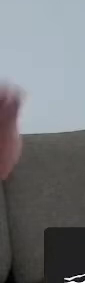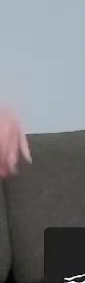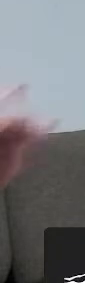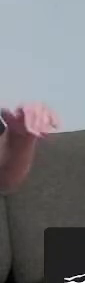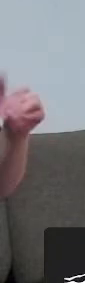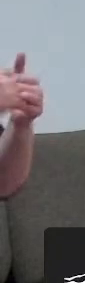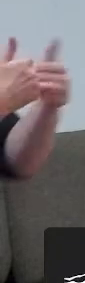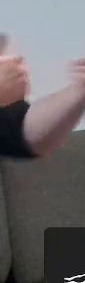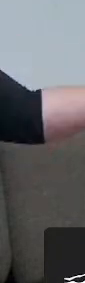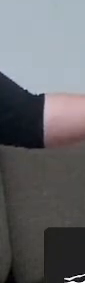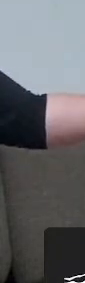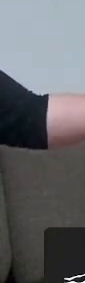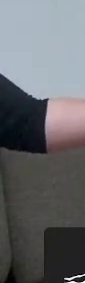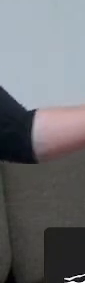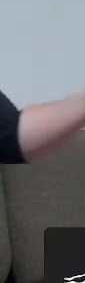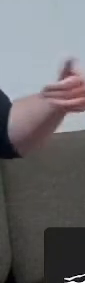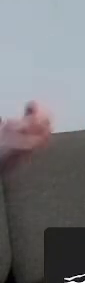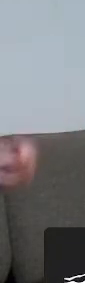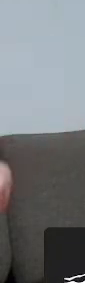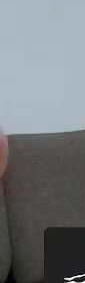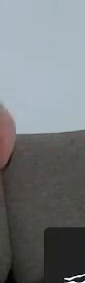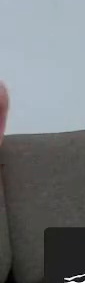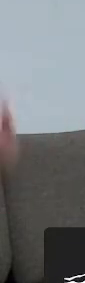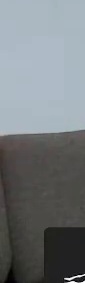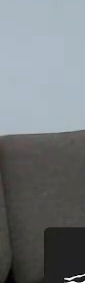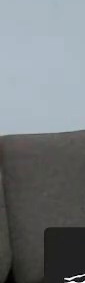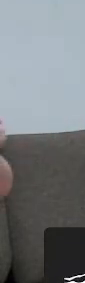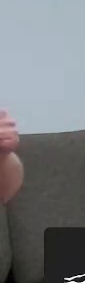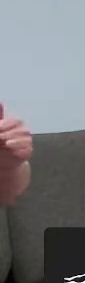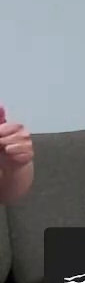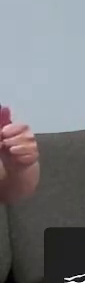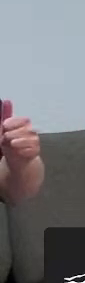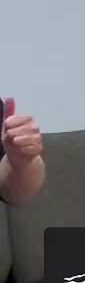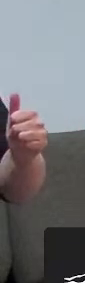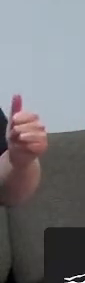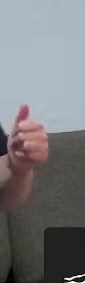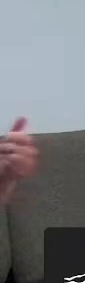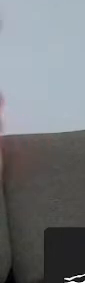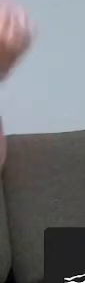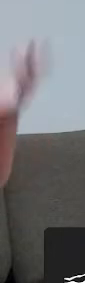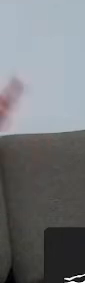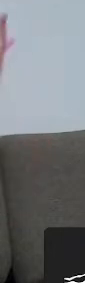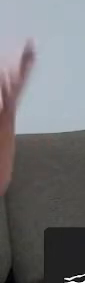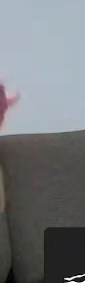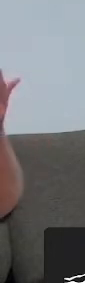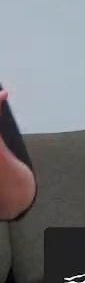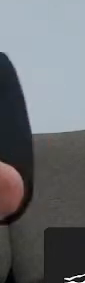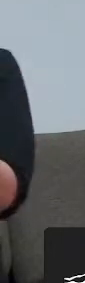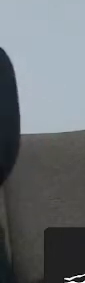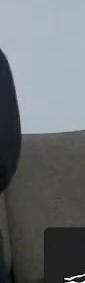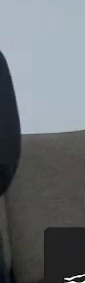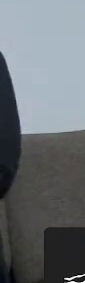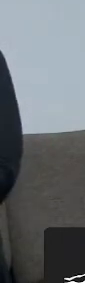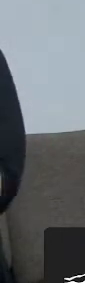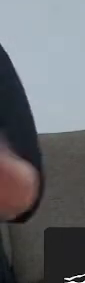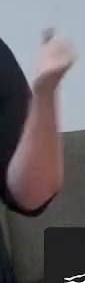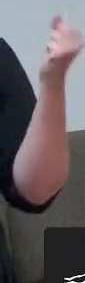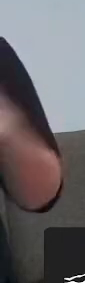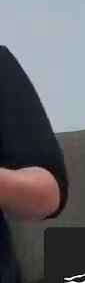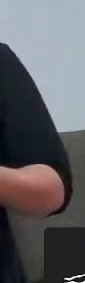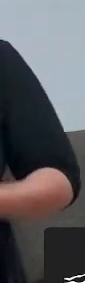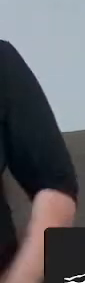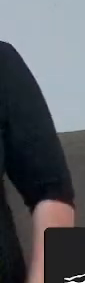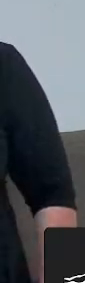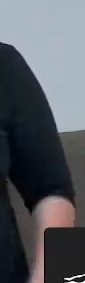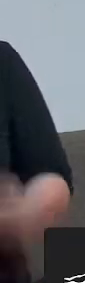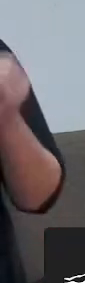not transpired yet. And Pharaoh's right behind them, and the pillar of fire is between Pharaoh and them, and they're afraid, and they begin to